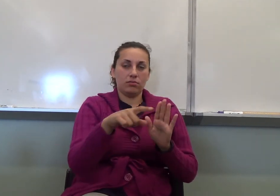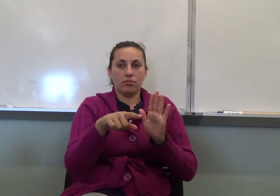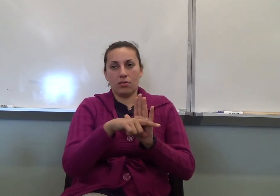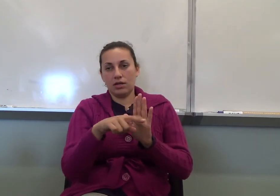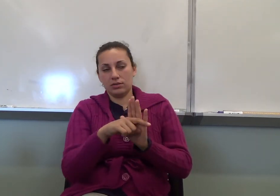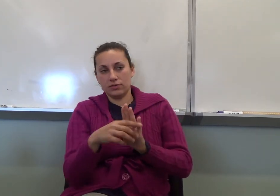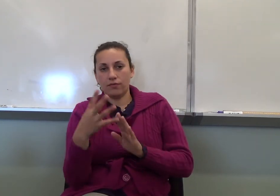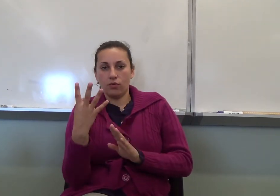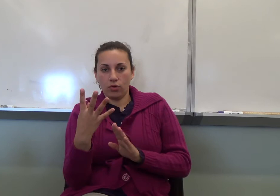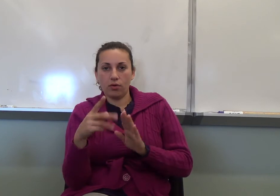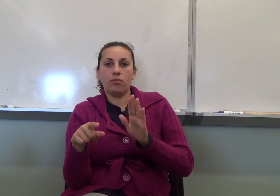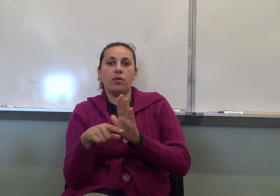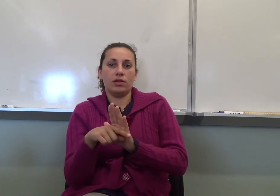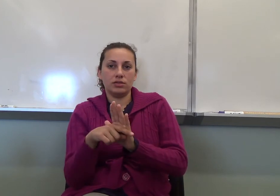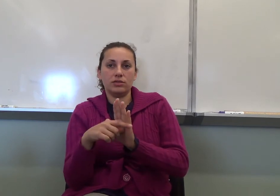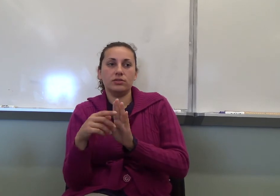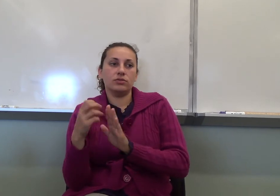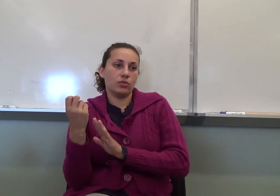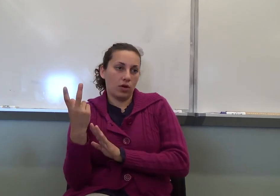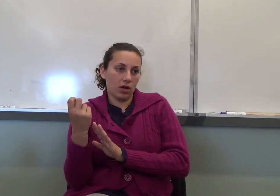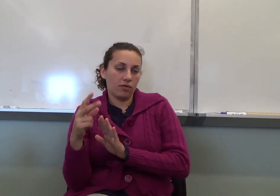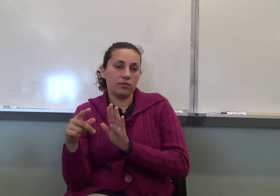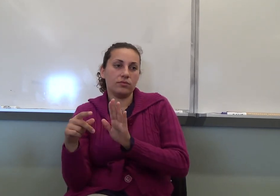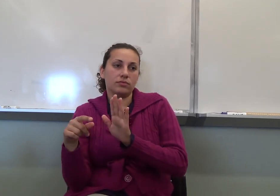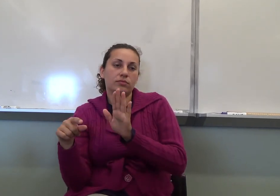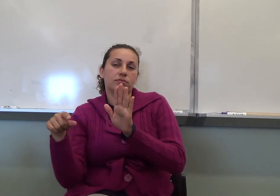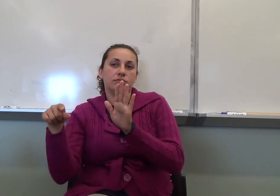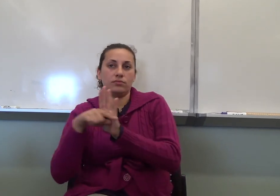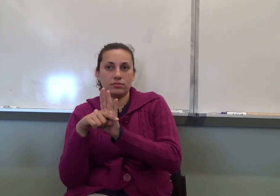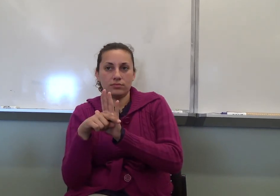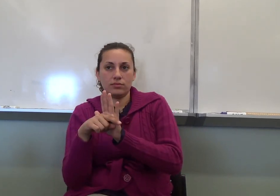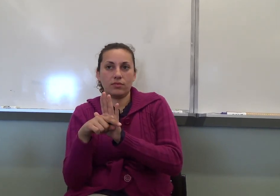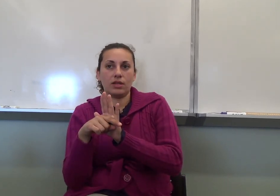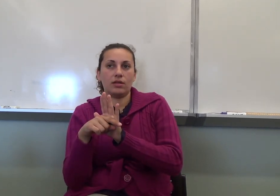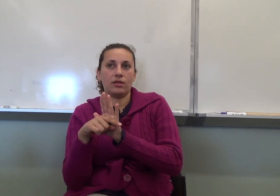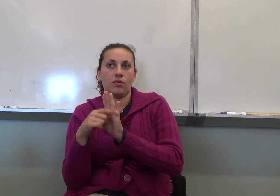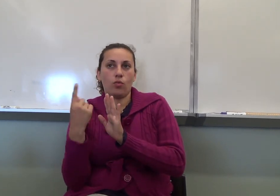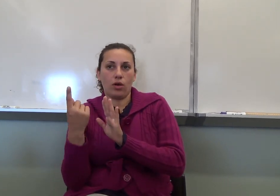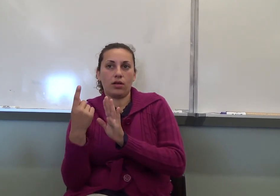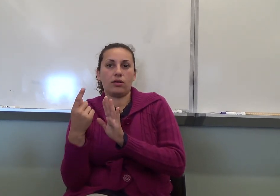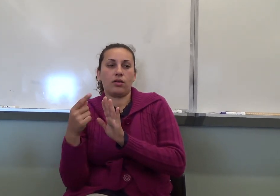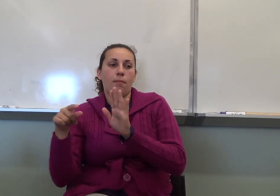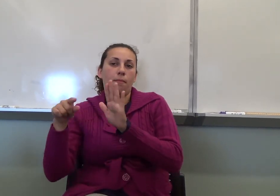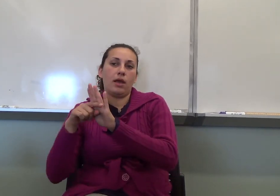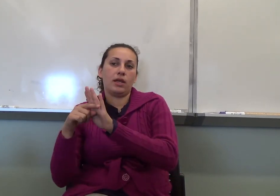minus 4, minus 12, minus 1, minus 3.